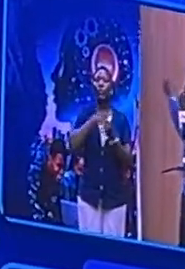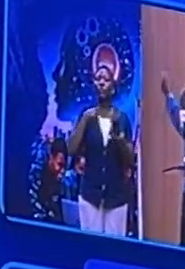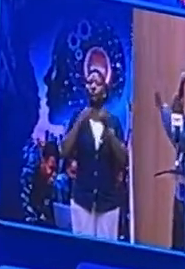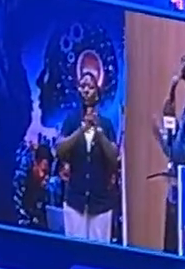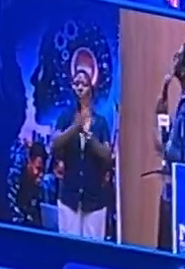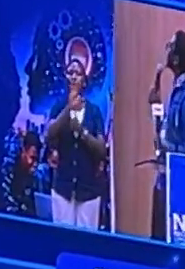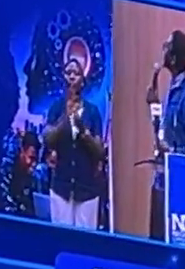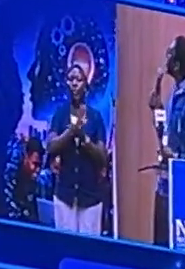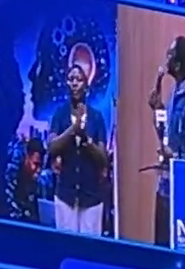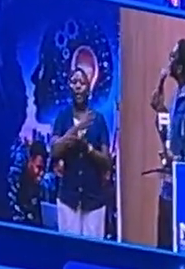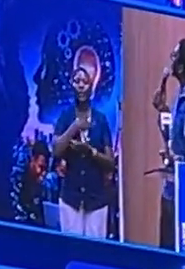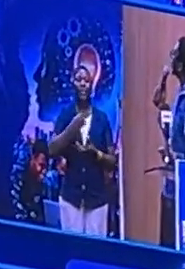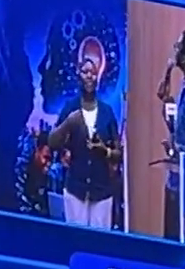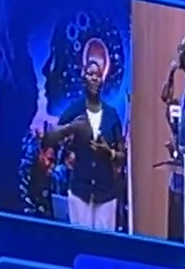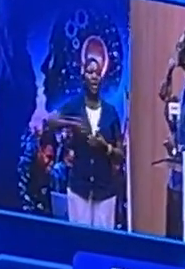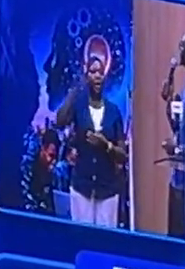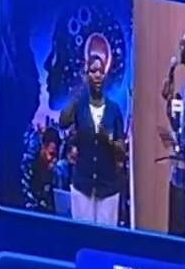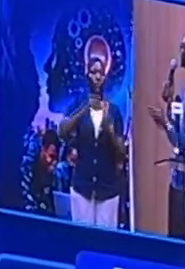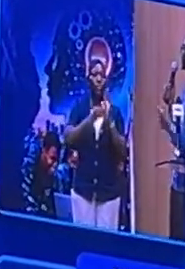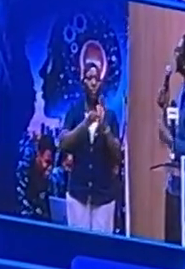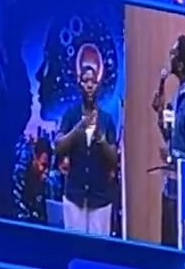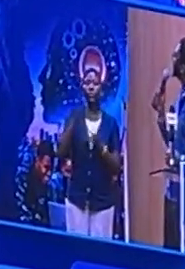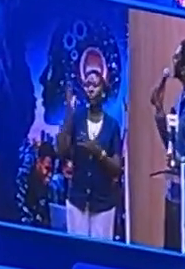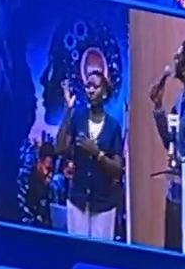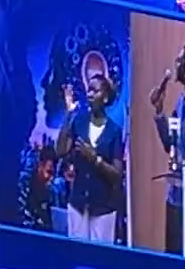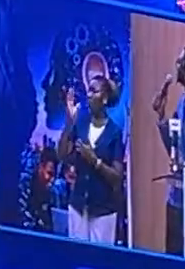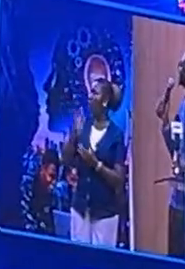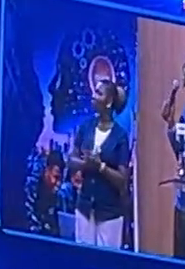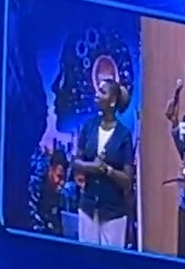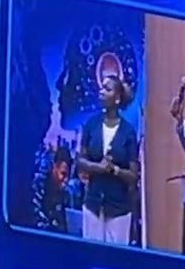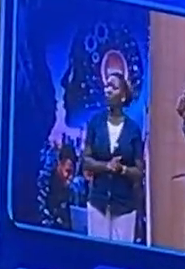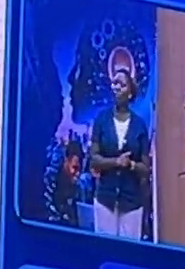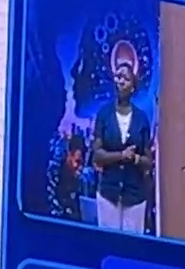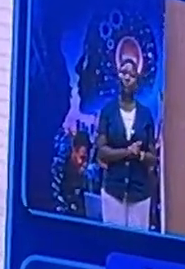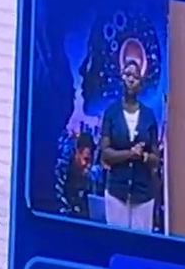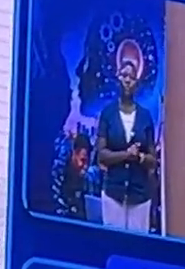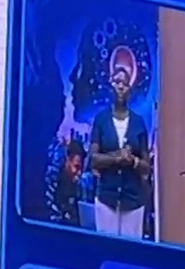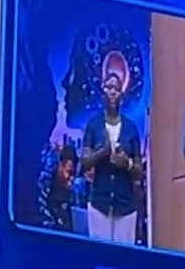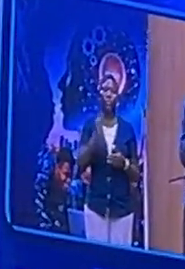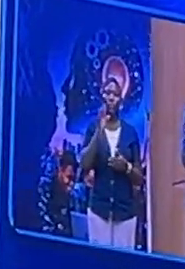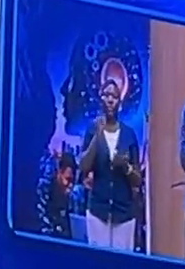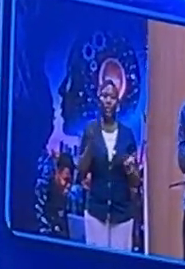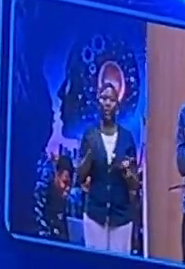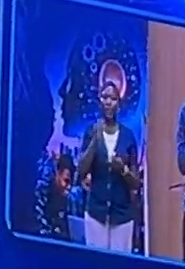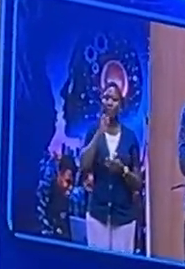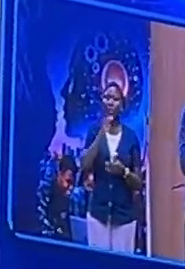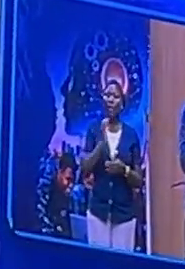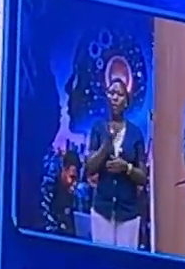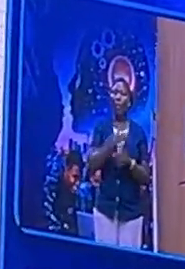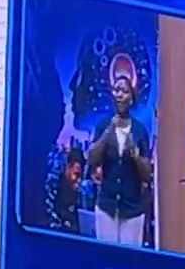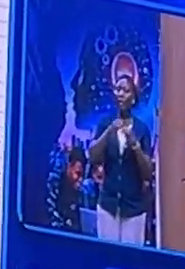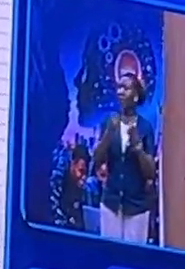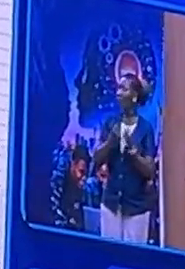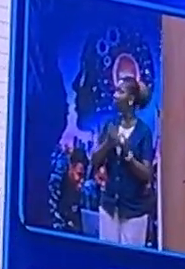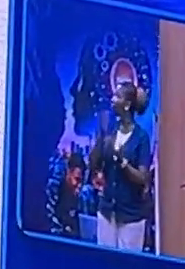high accuracy AI model with regards to the gestures. Let's continue. And so here's our team. Our team has experience at